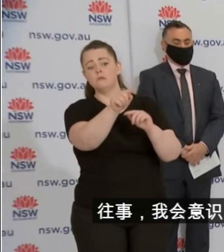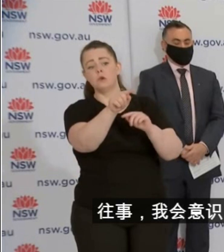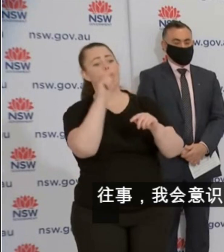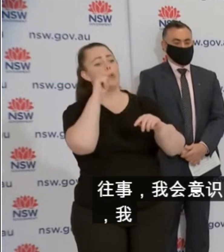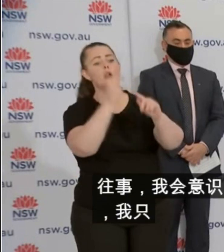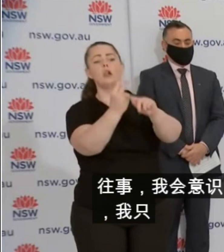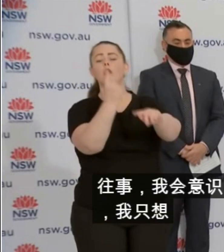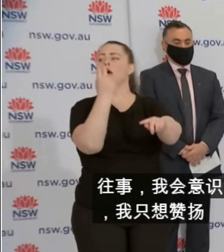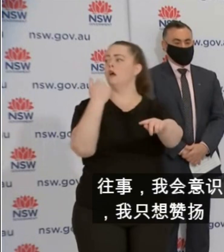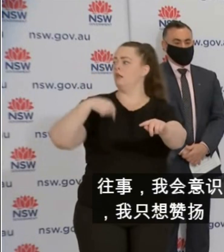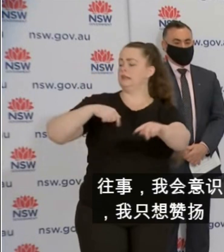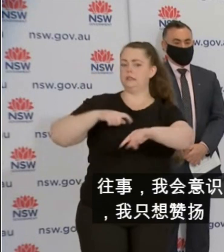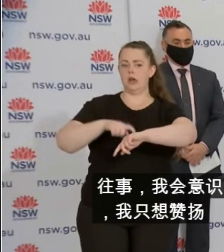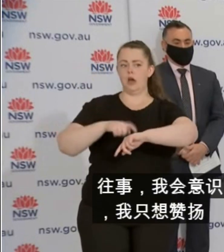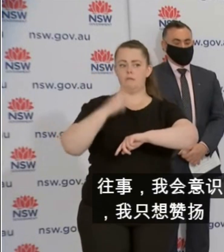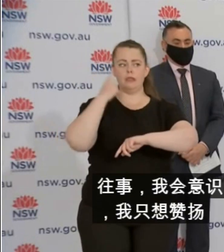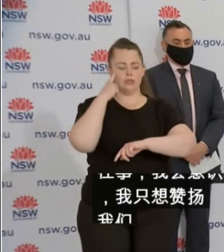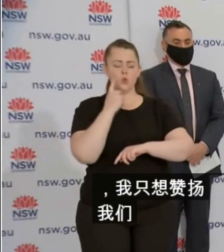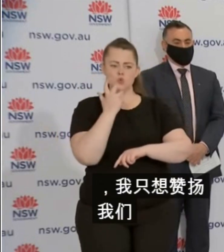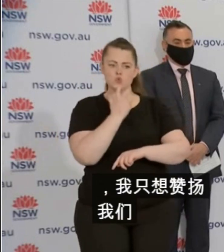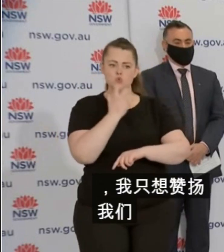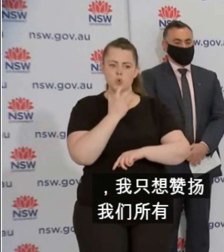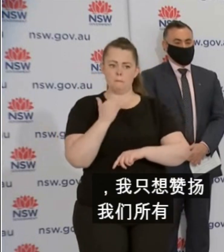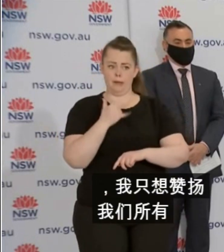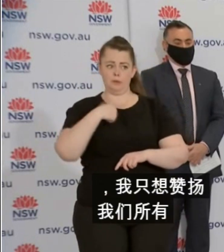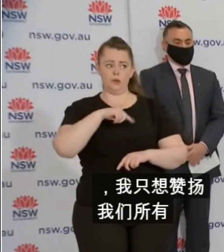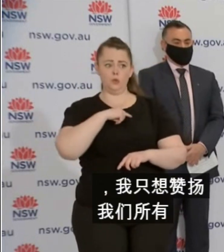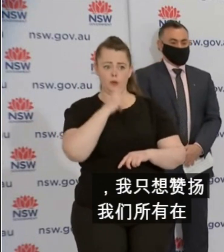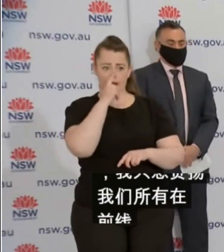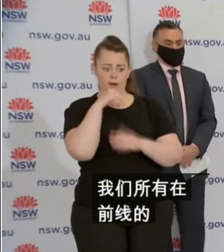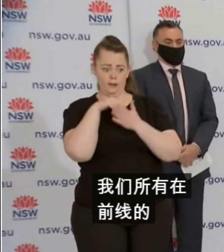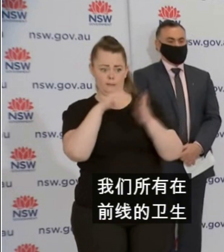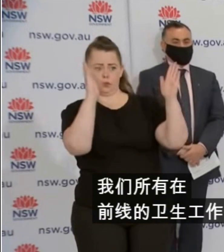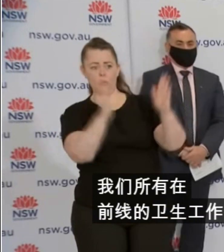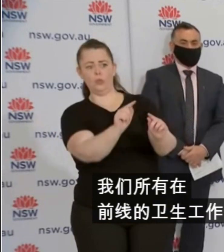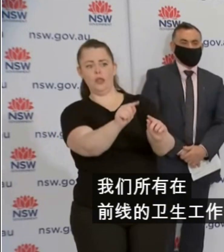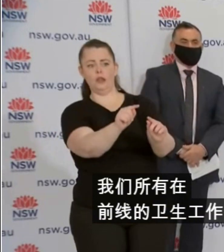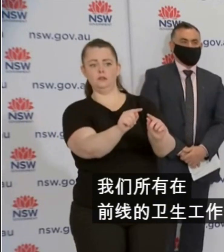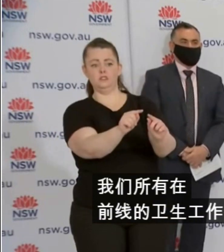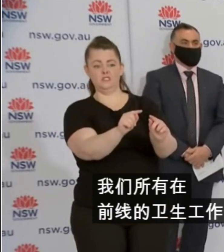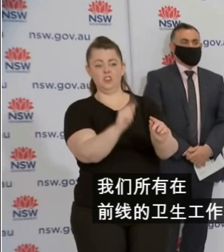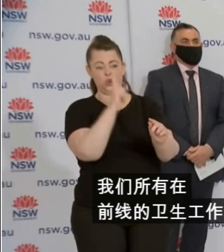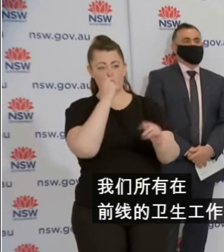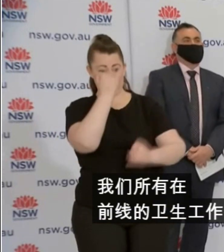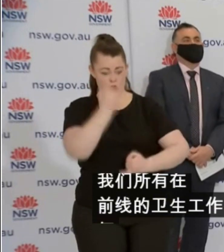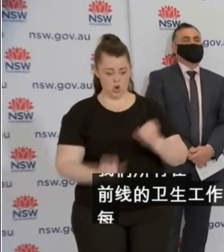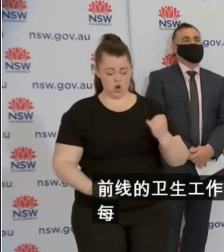Wales. And I just want to commend all of our health workers, both on the front line but also our contact tracers. Every